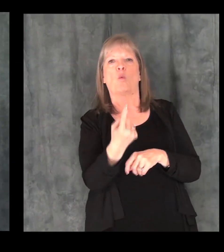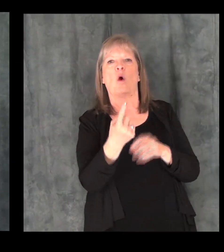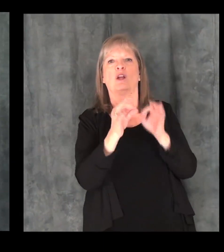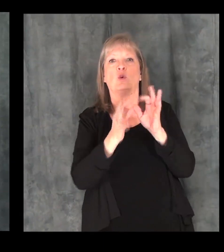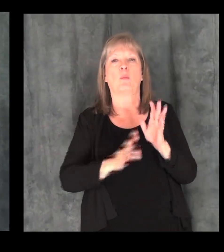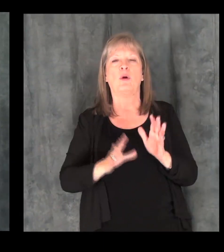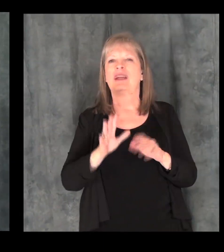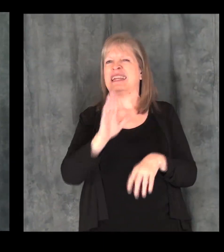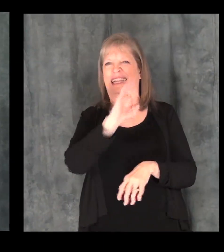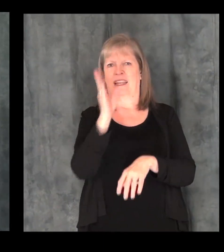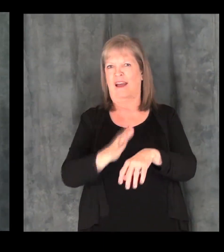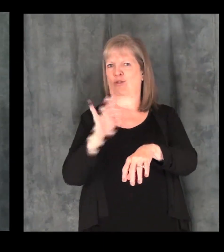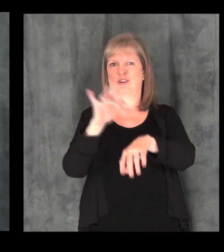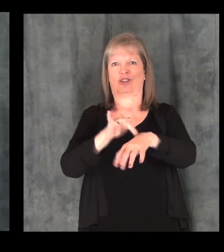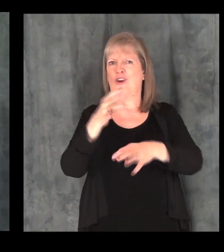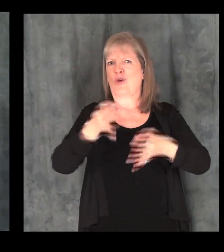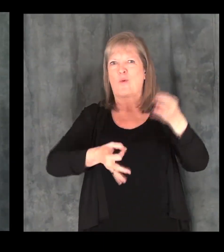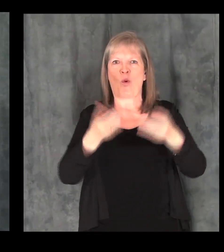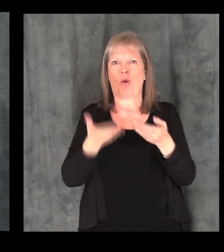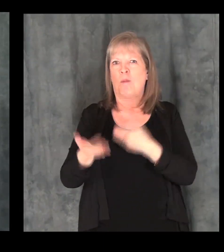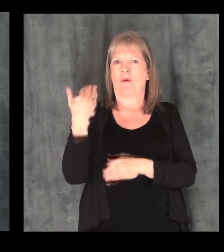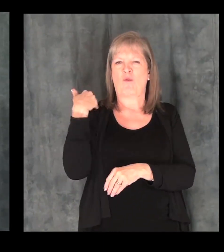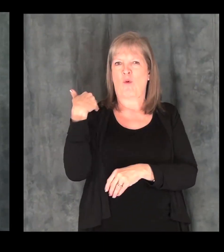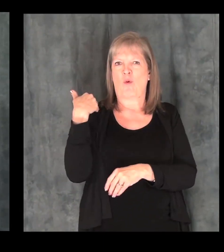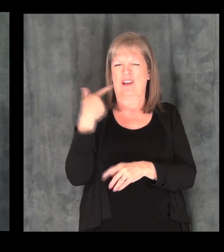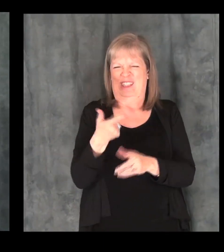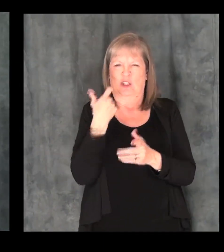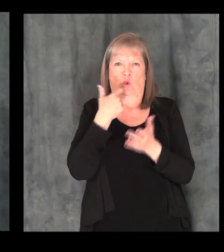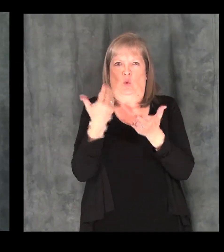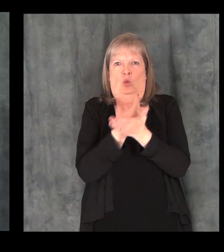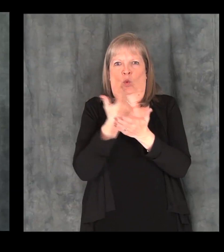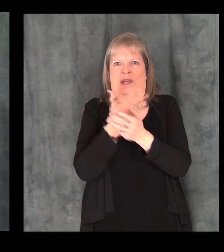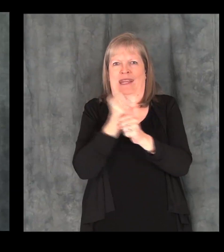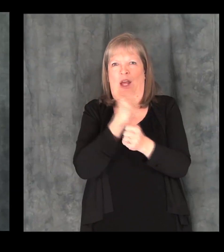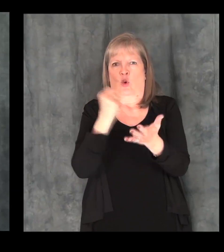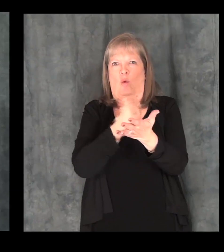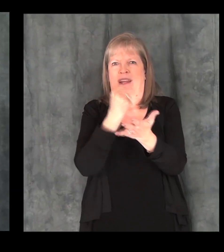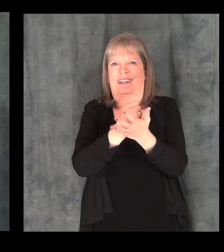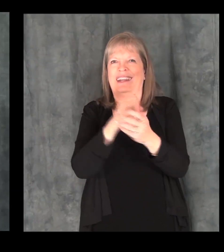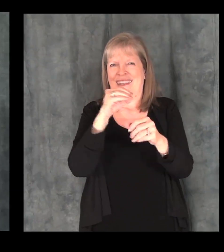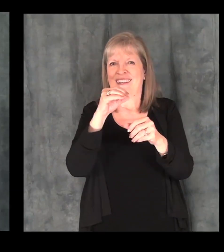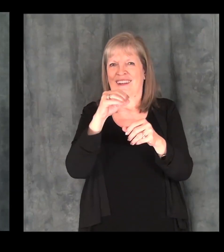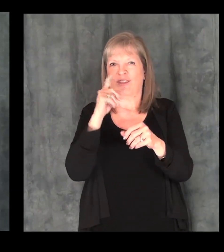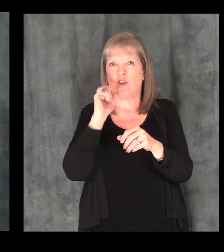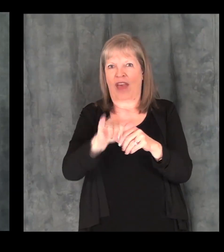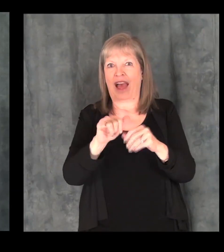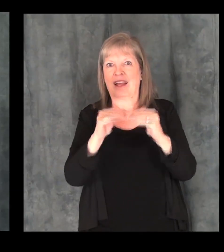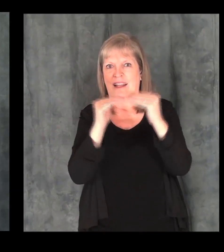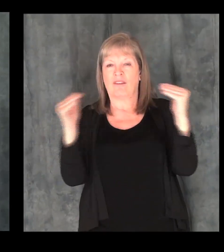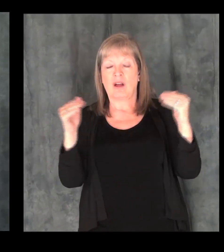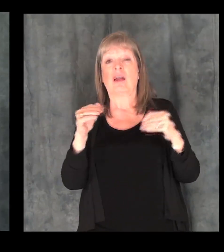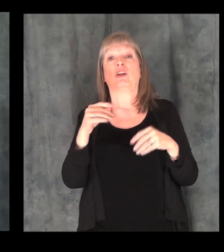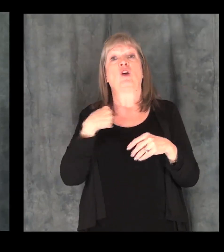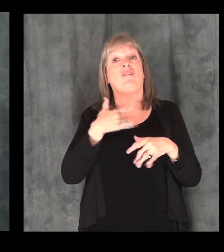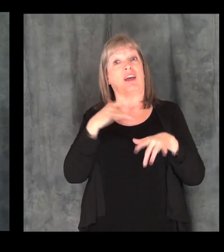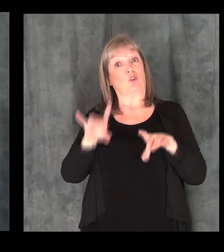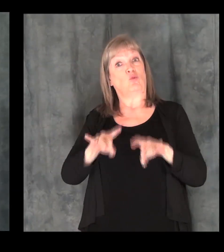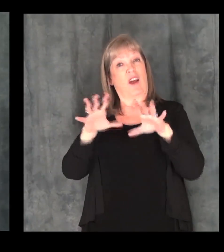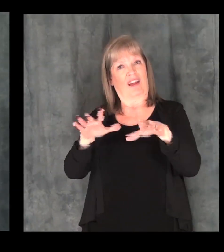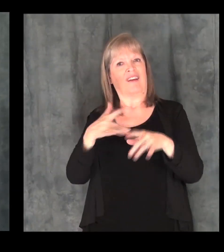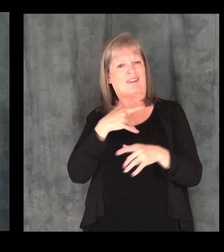had never been in a courtroom before and was more newly accredited. And in Australia we felt that this was quite a